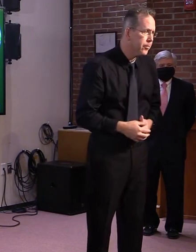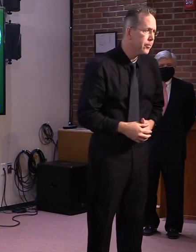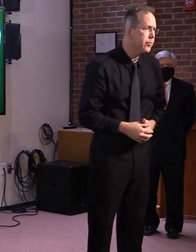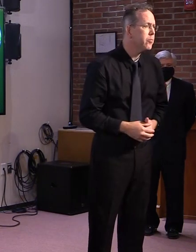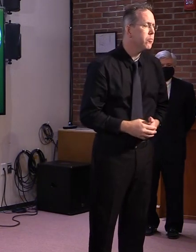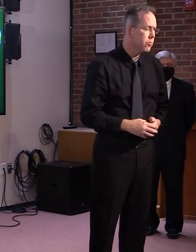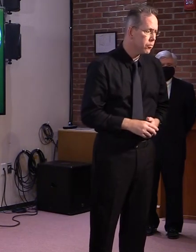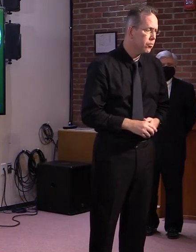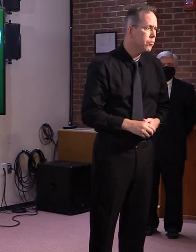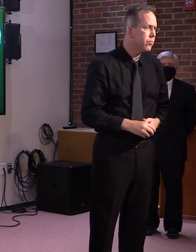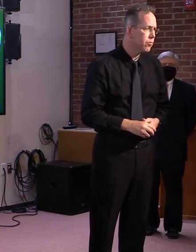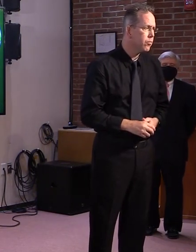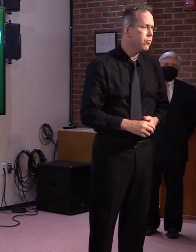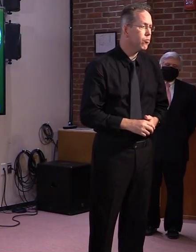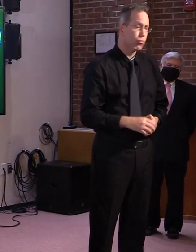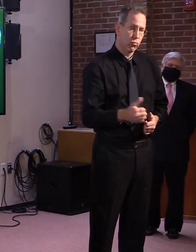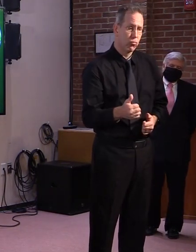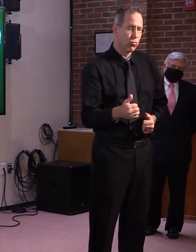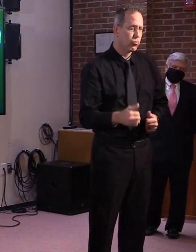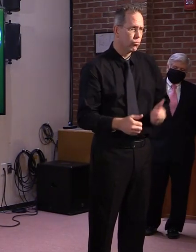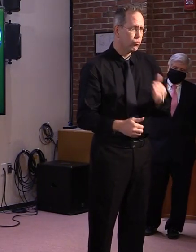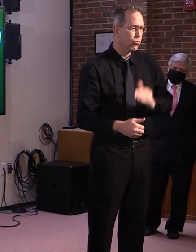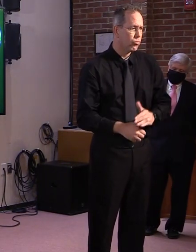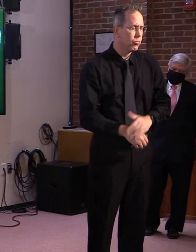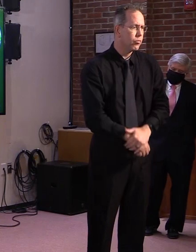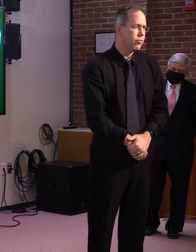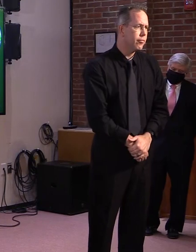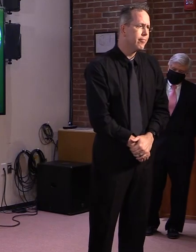Colin, 7 days.